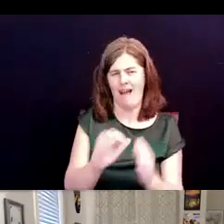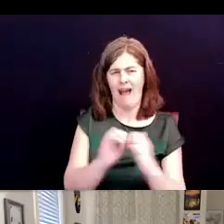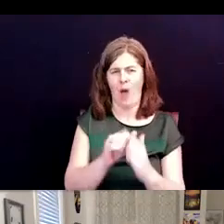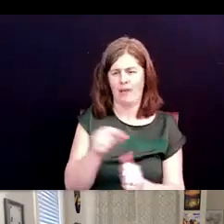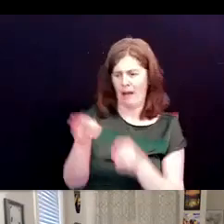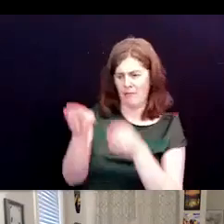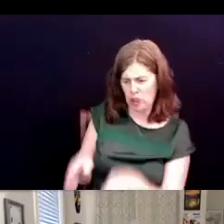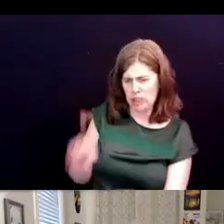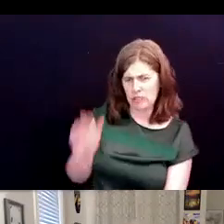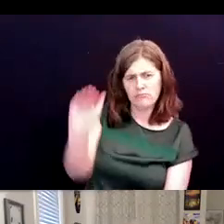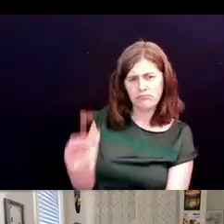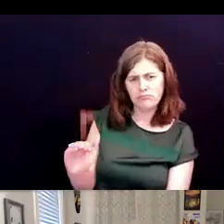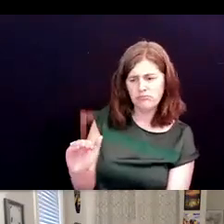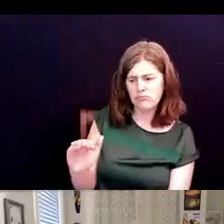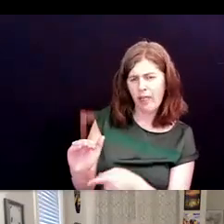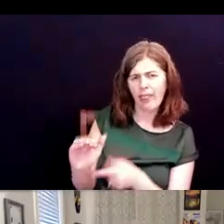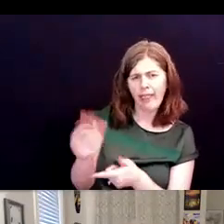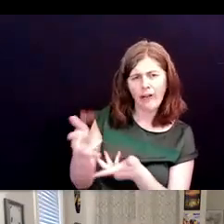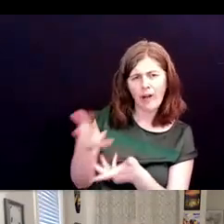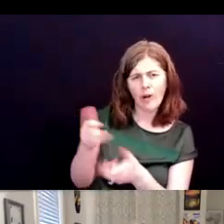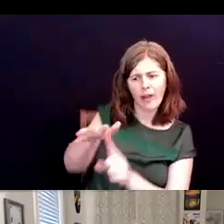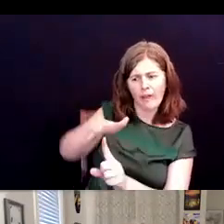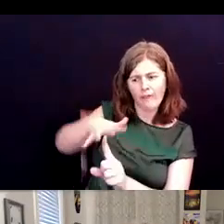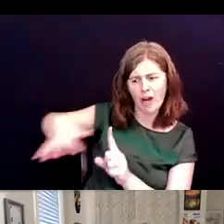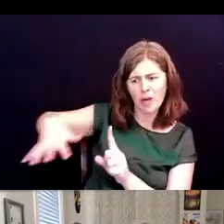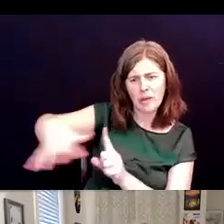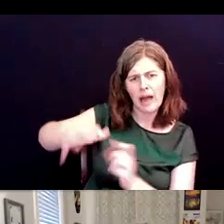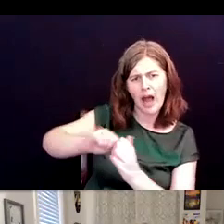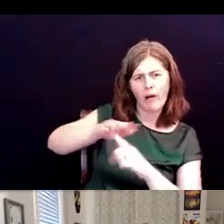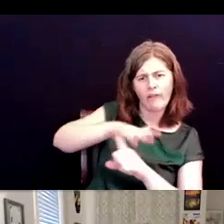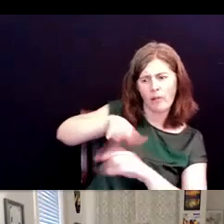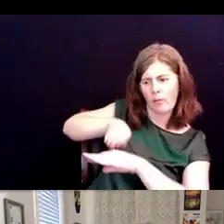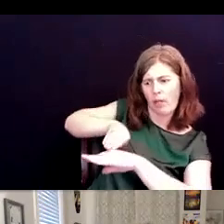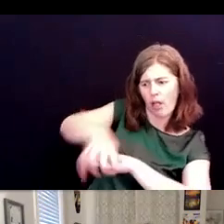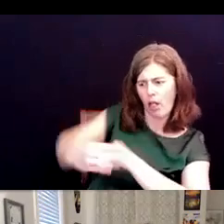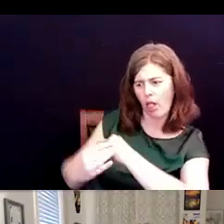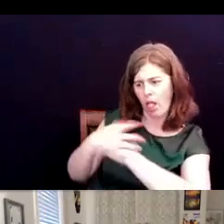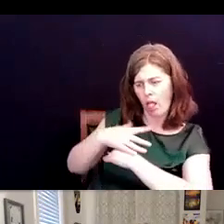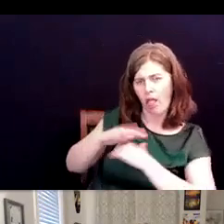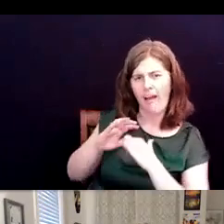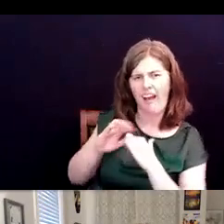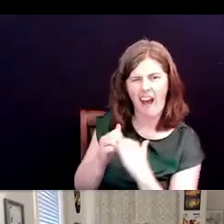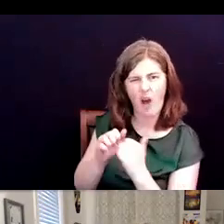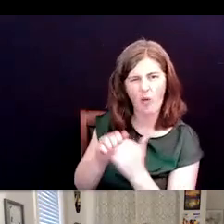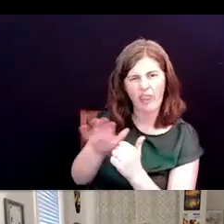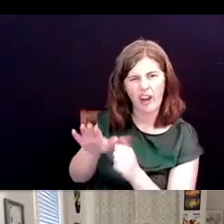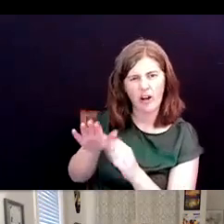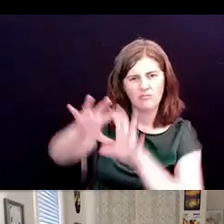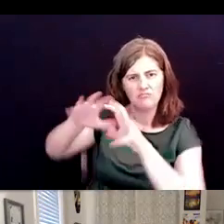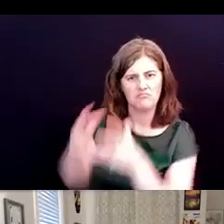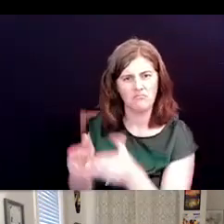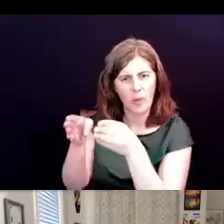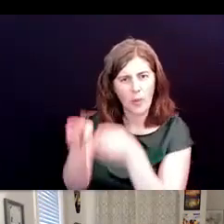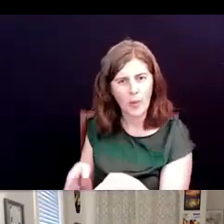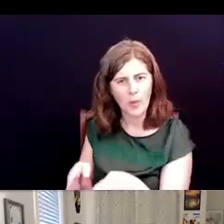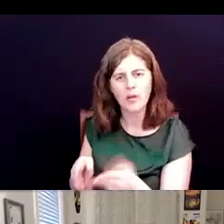person interacting with their environment and vice versa? How is their environment in turn interacting back with them? How are they